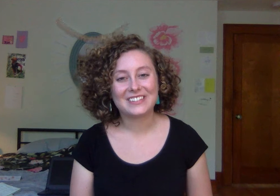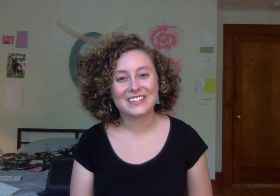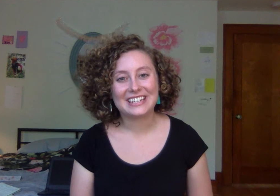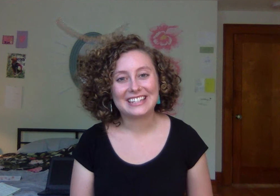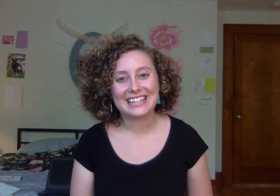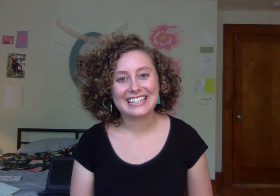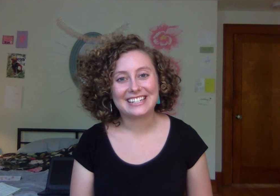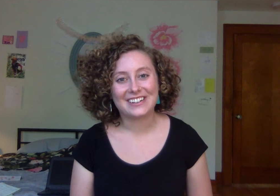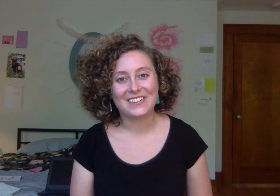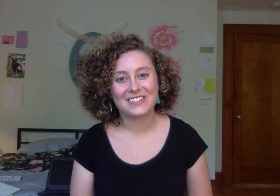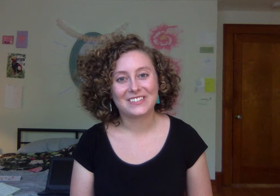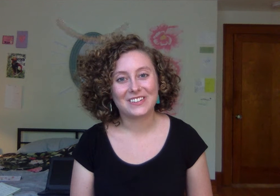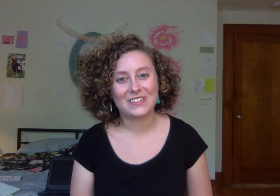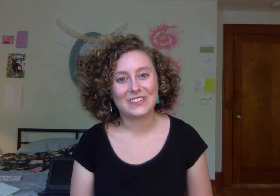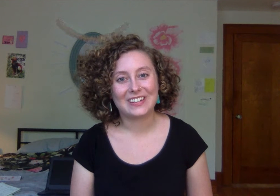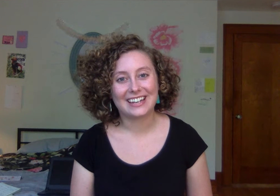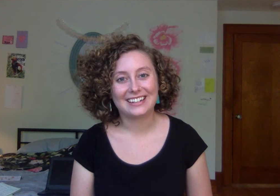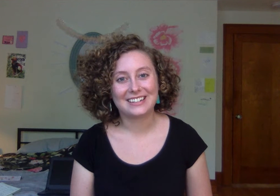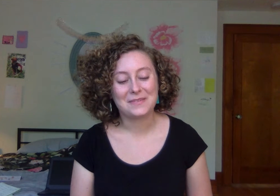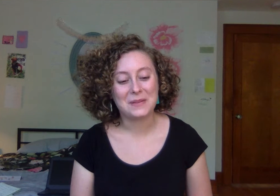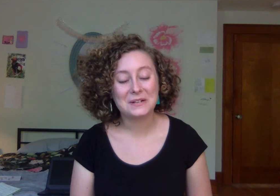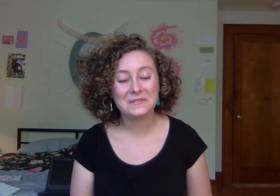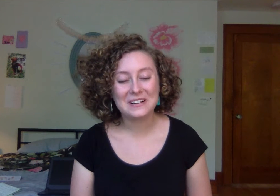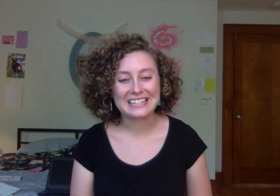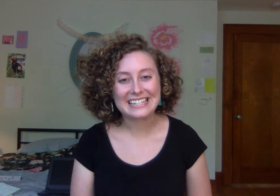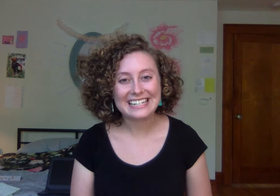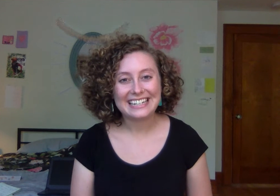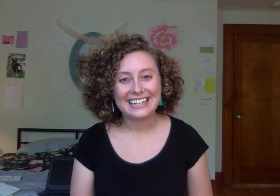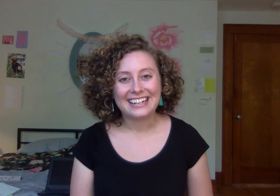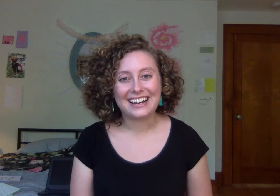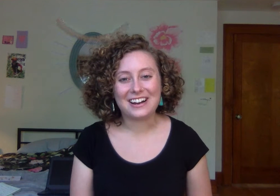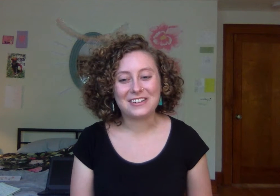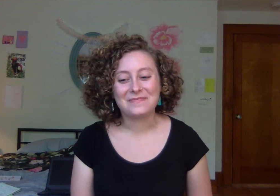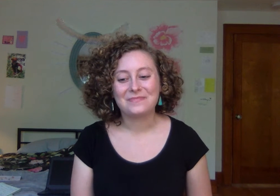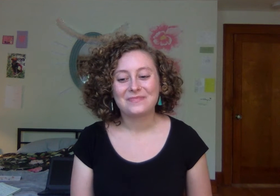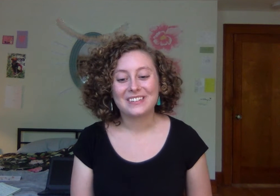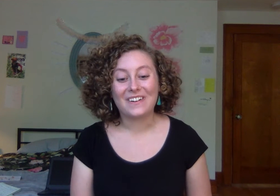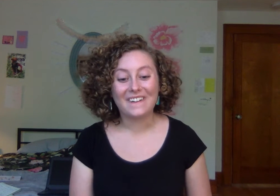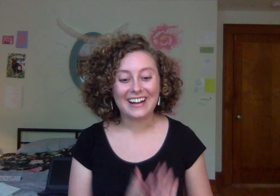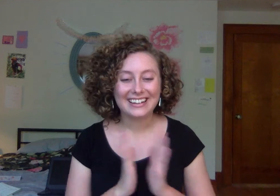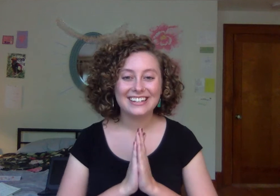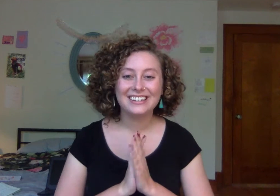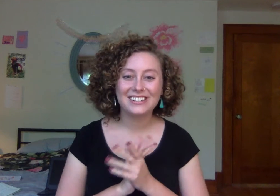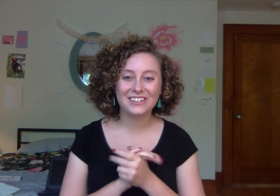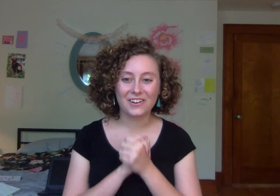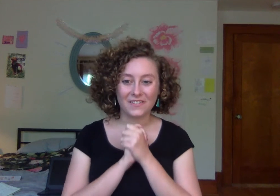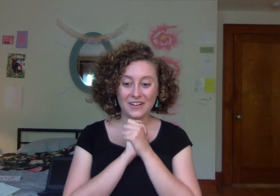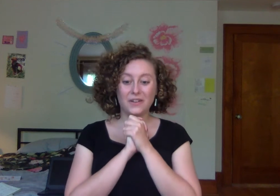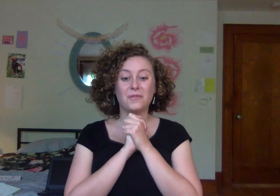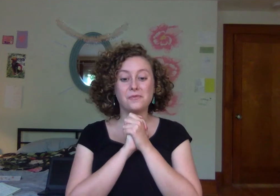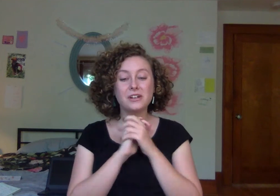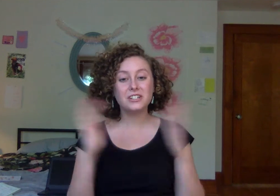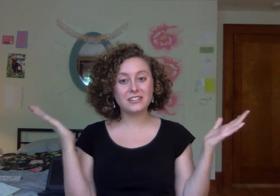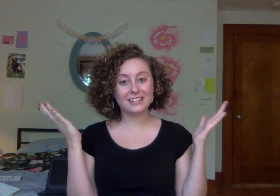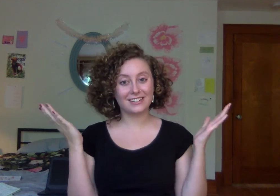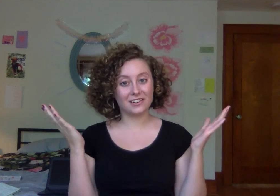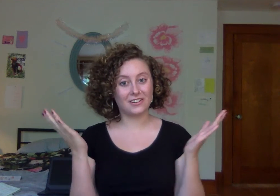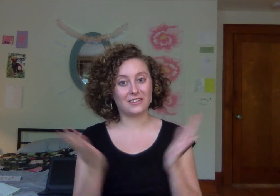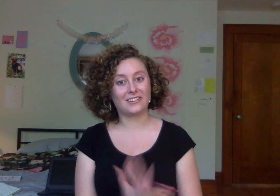really good thing to know so that you can make new friends. All right, so what do you need to know in order